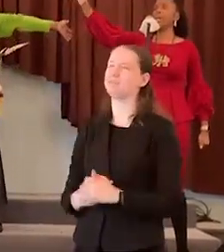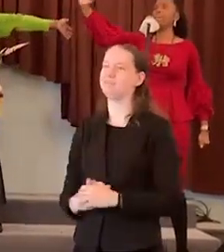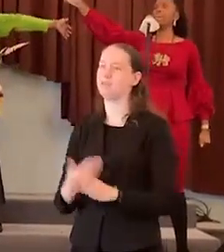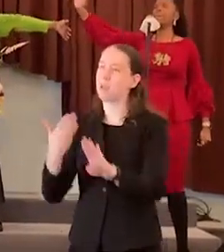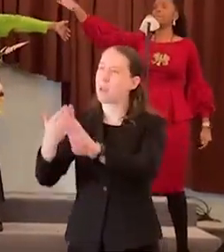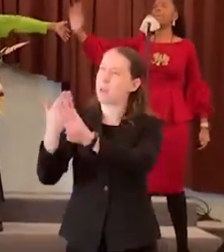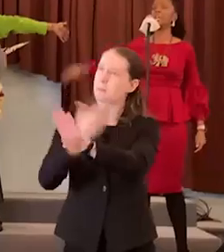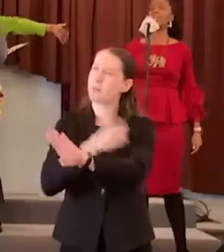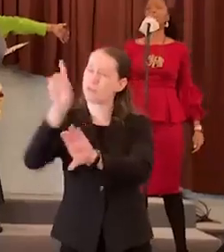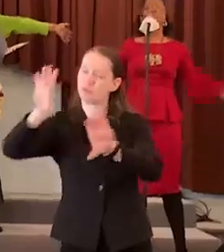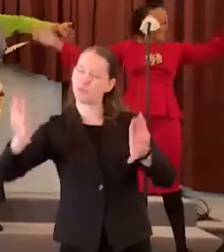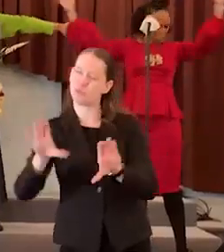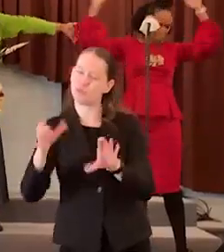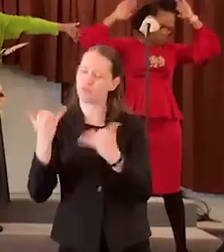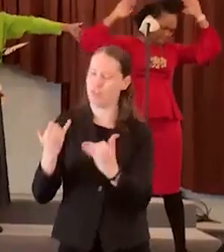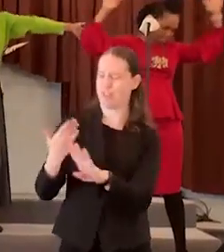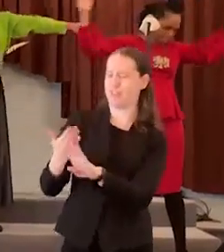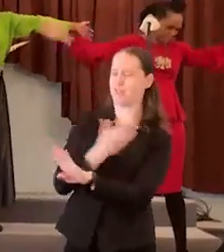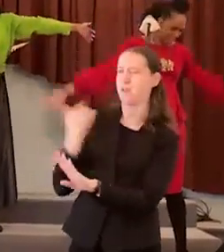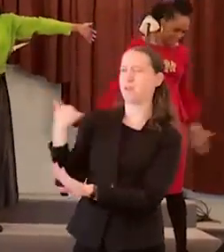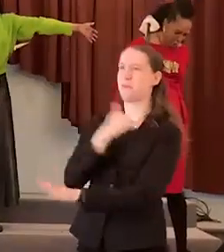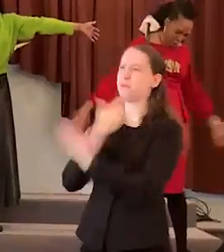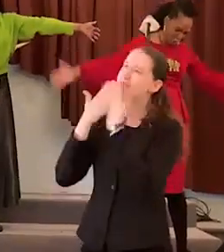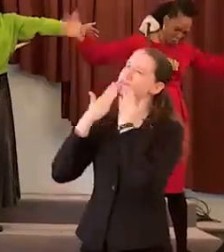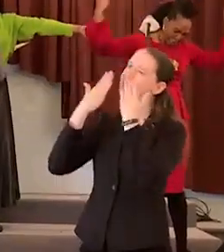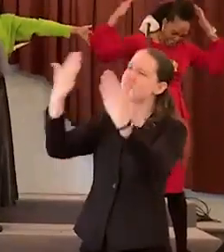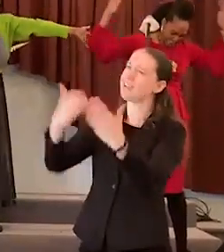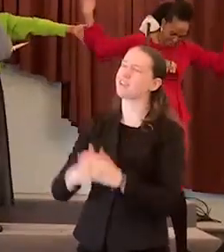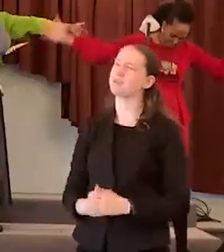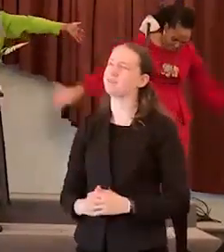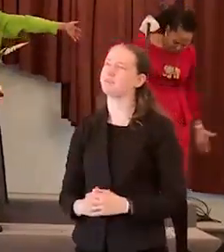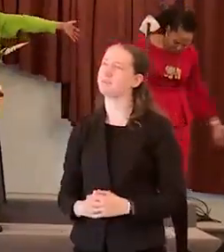for what You're about to do. And we thank You in advance.